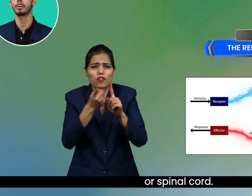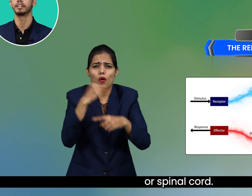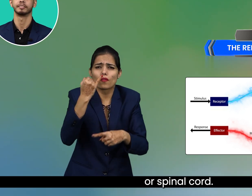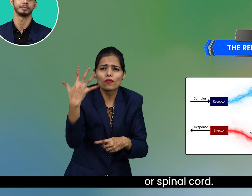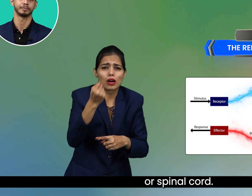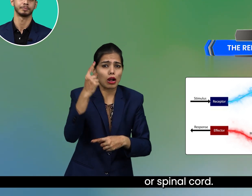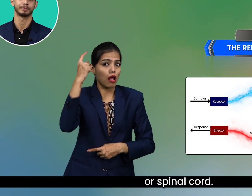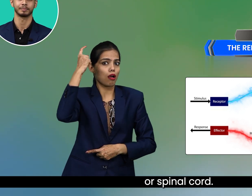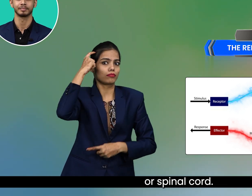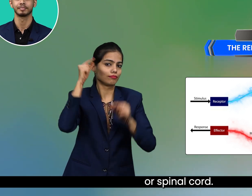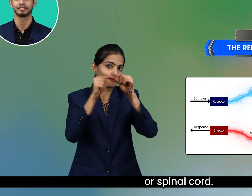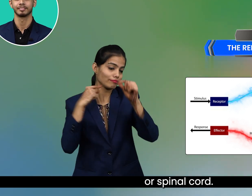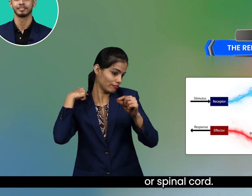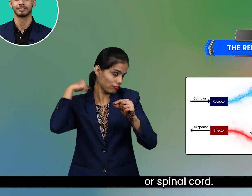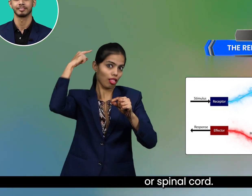spinal cord.